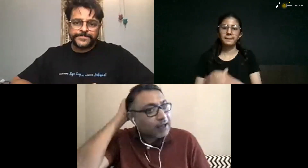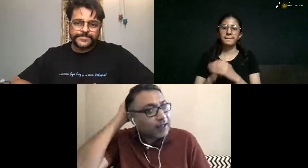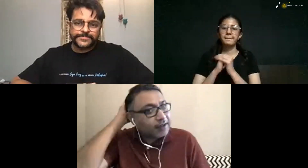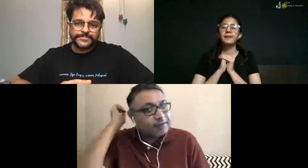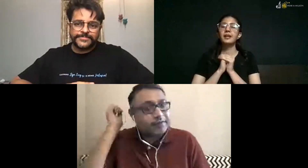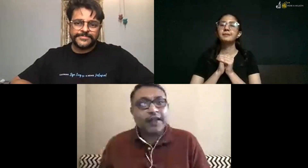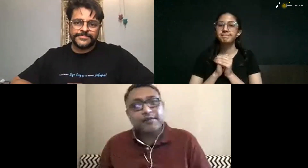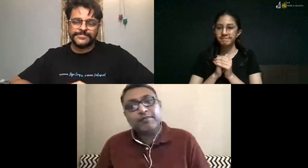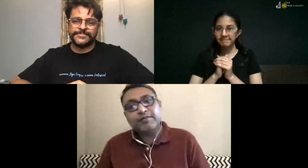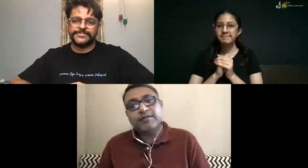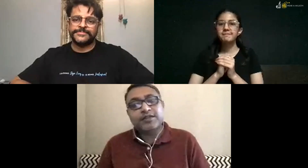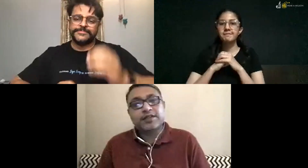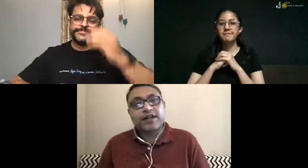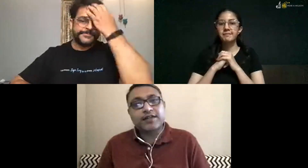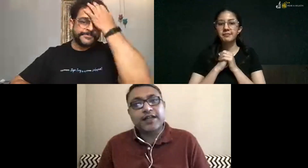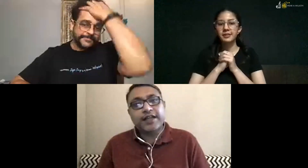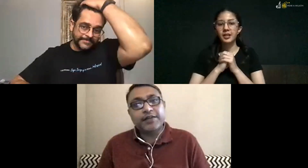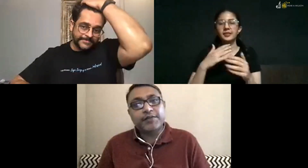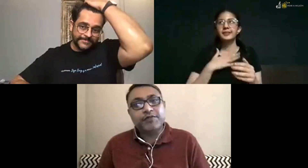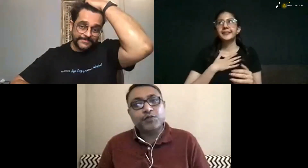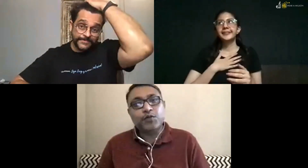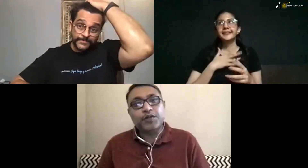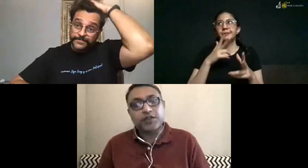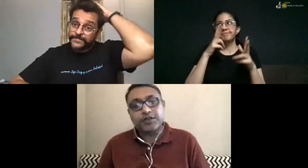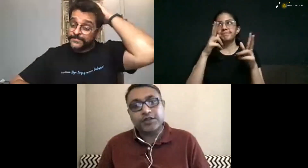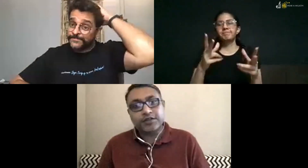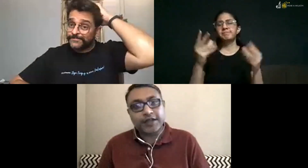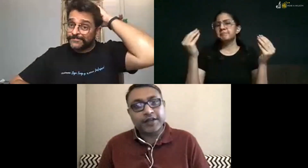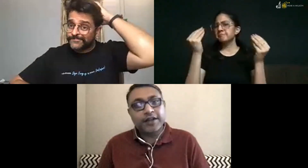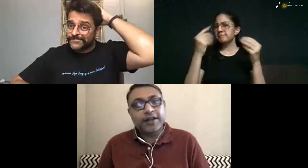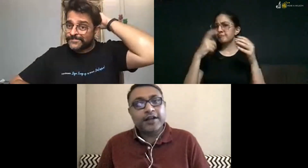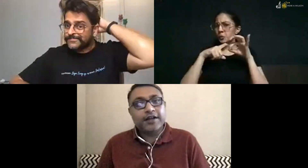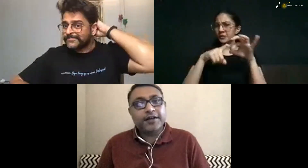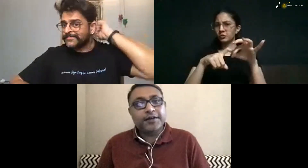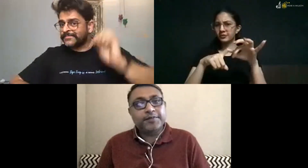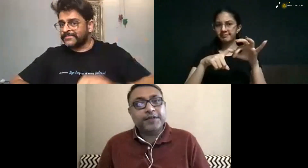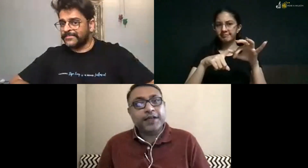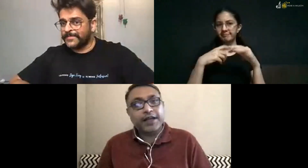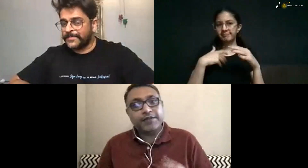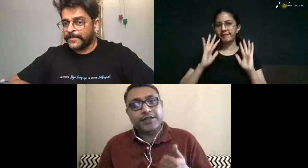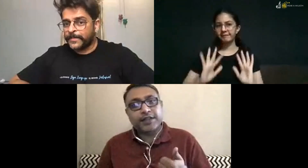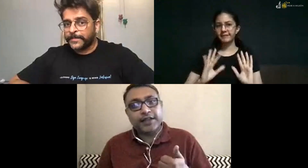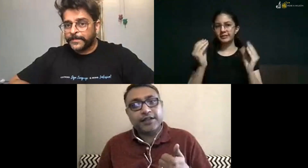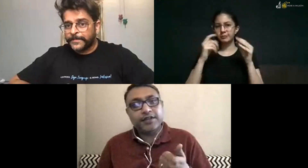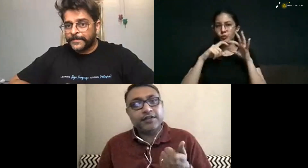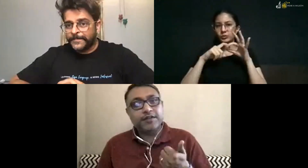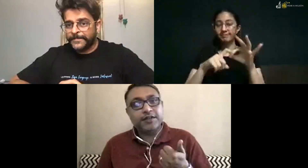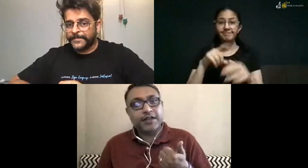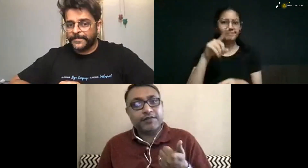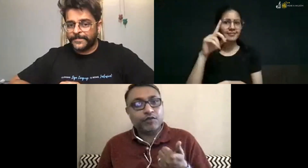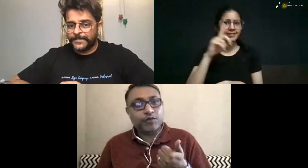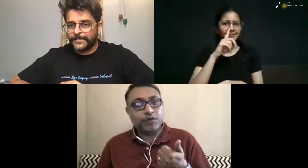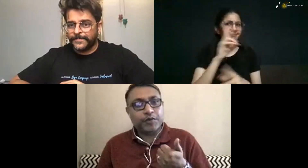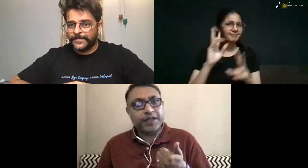so I'll start saying it with a few questions, right? The hairdressing lady did